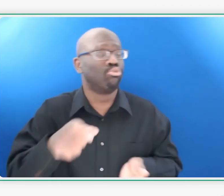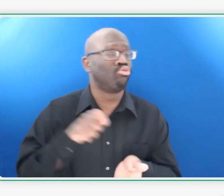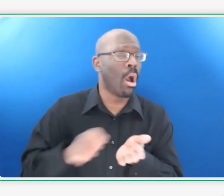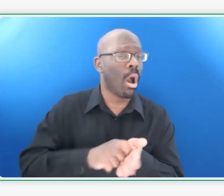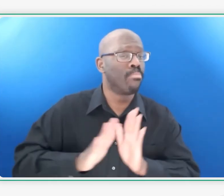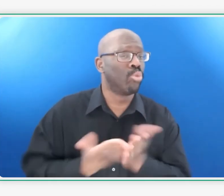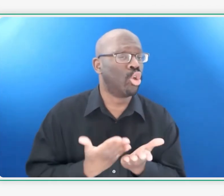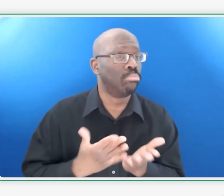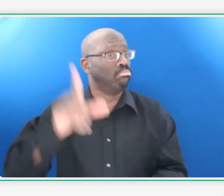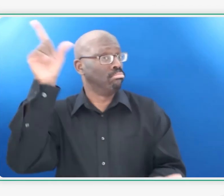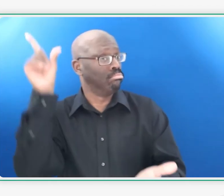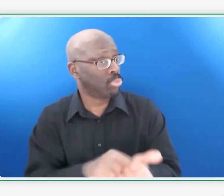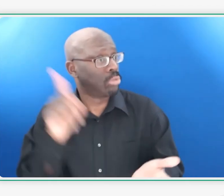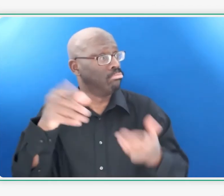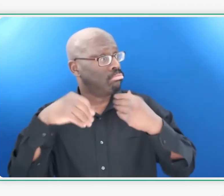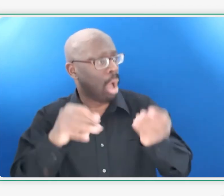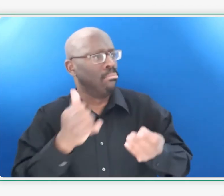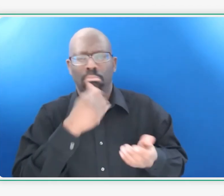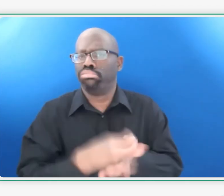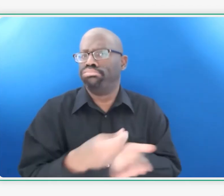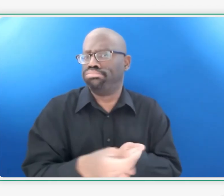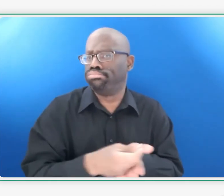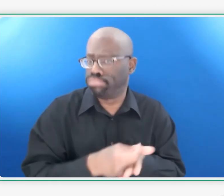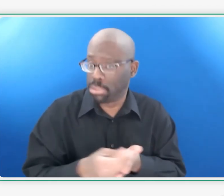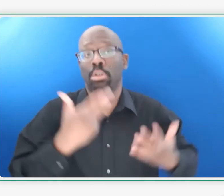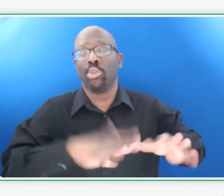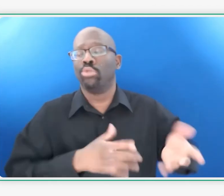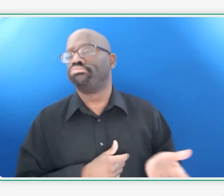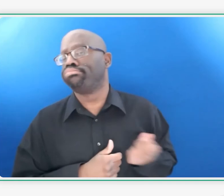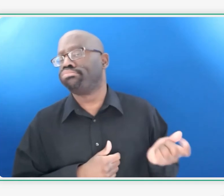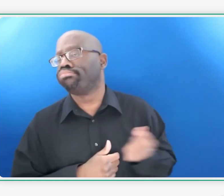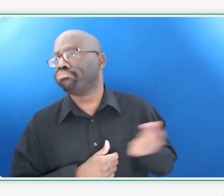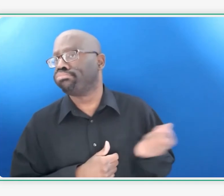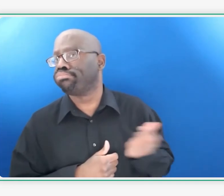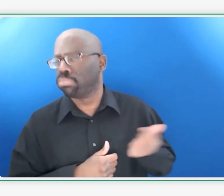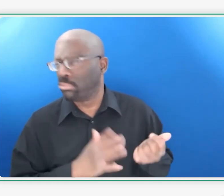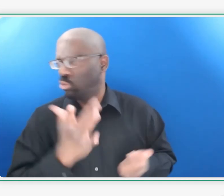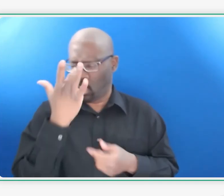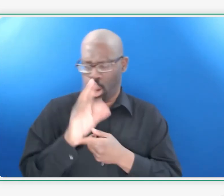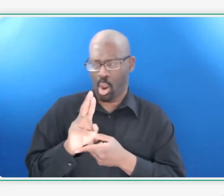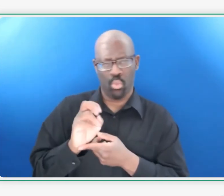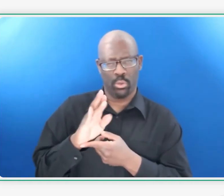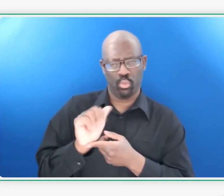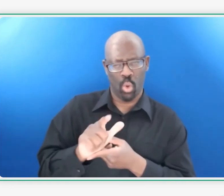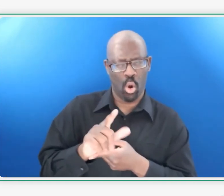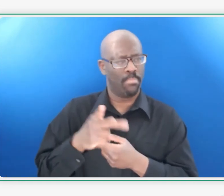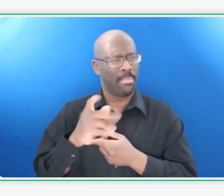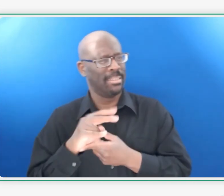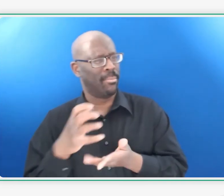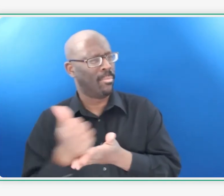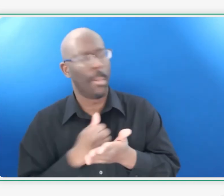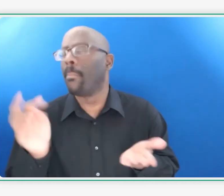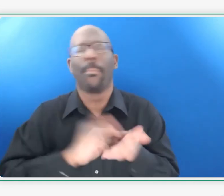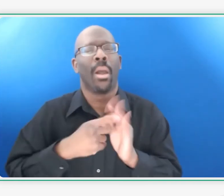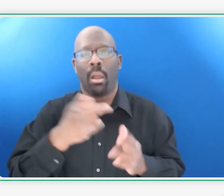So there's 2 options. You can have residual or passive income. A great example of passive income is if you write a book and publish it and you just